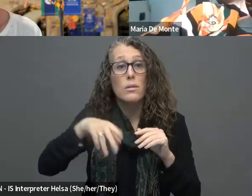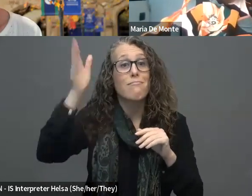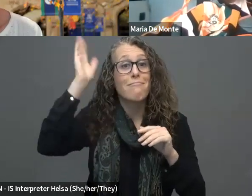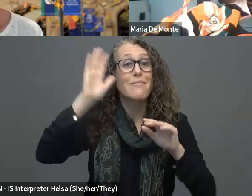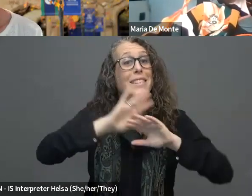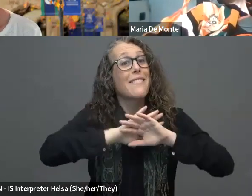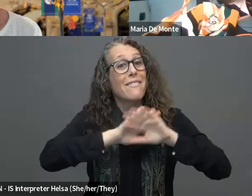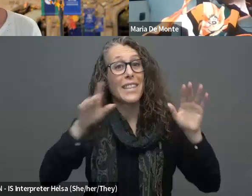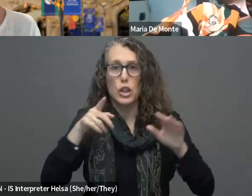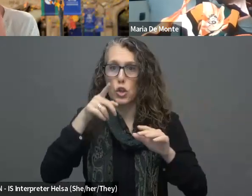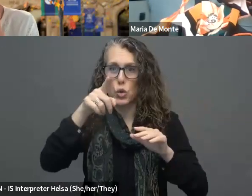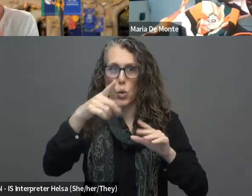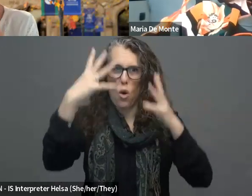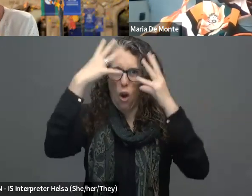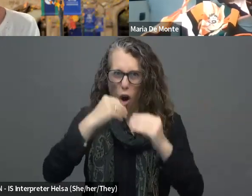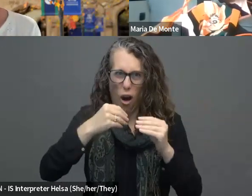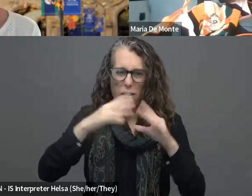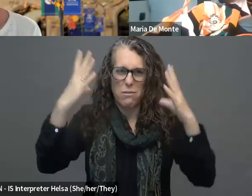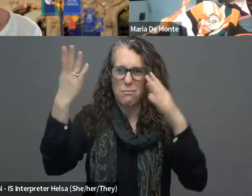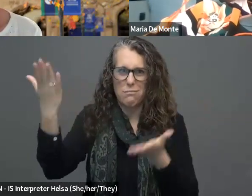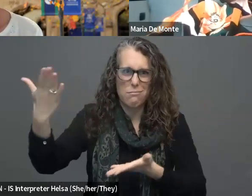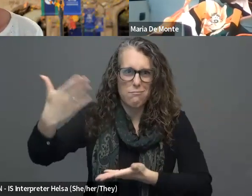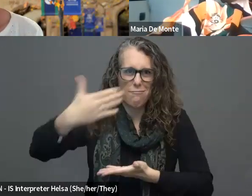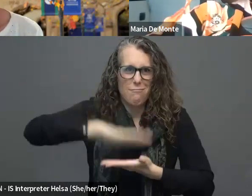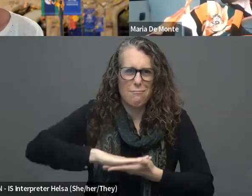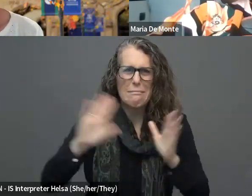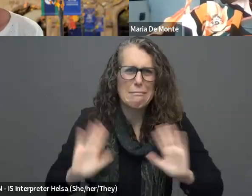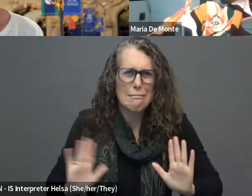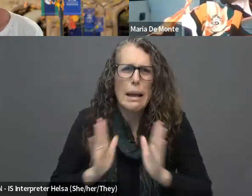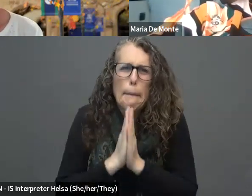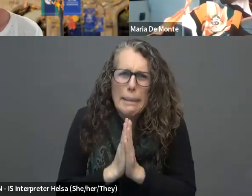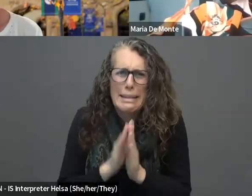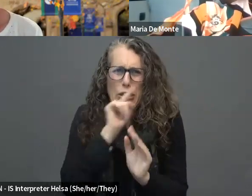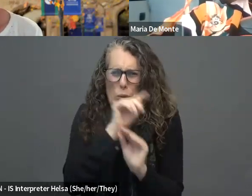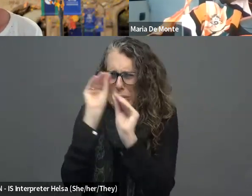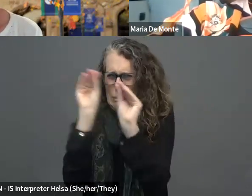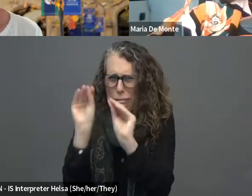the workshop, that would be ideal for us to pick up your feedback.